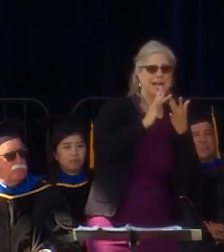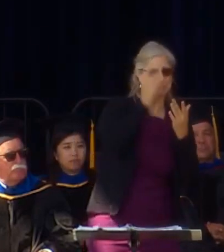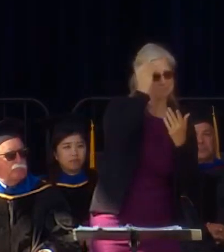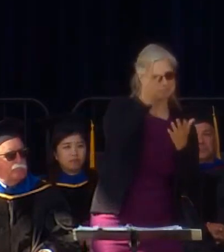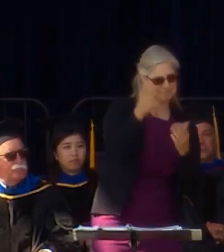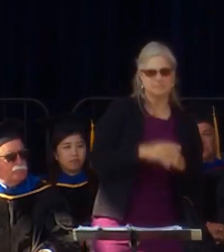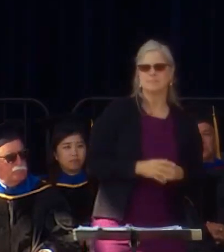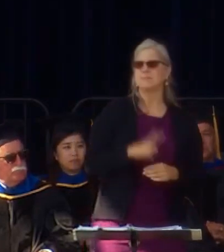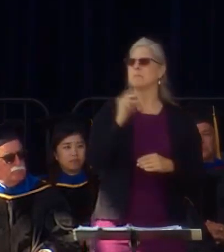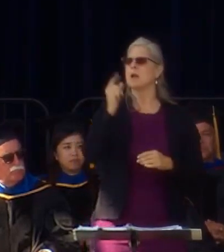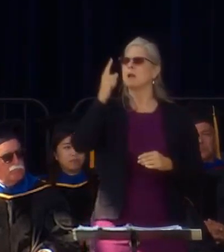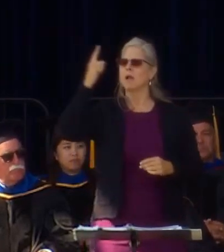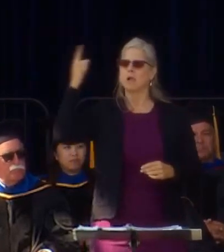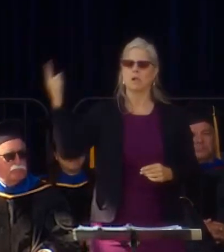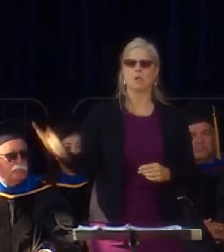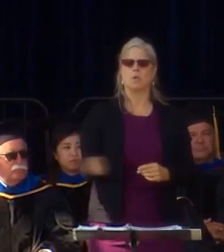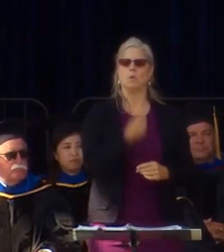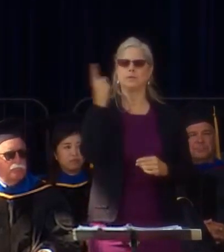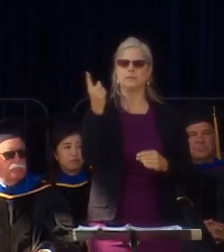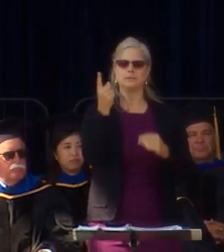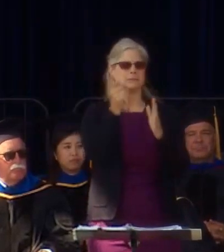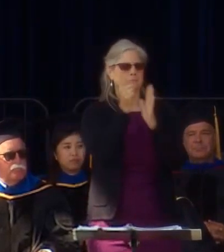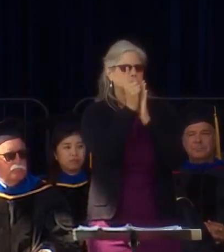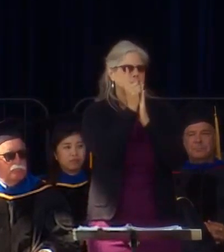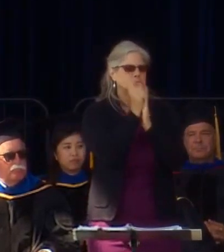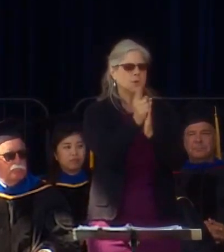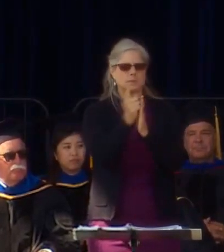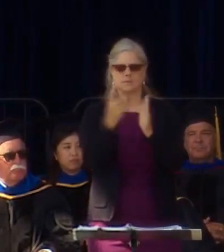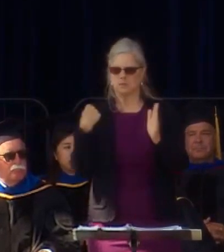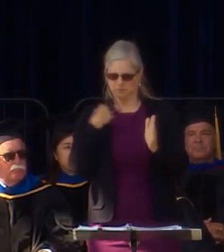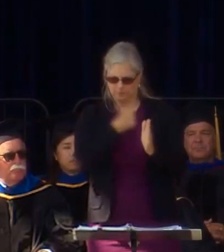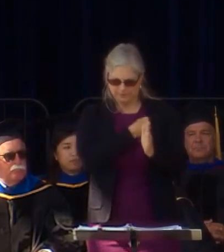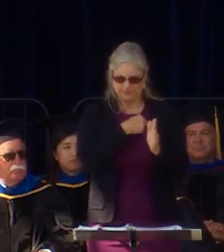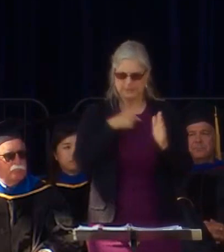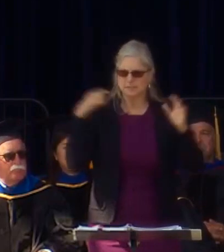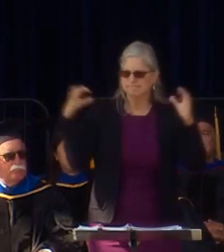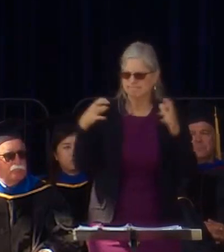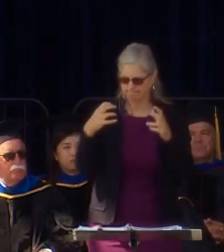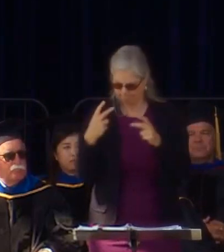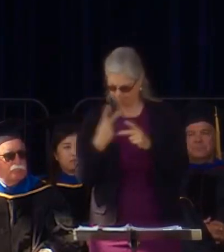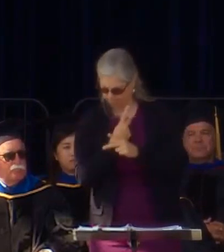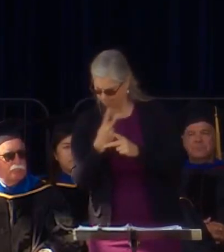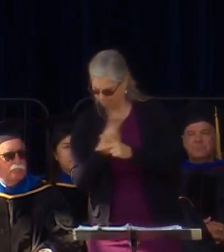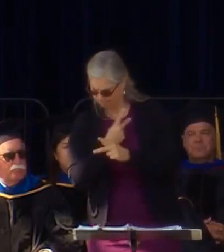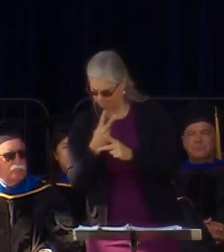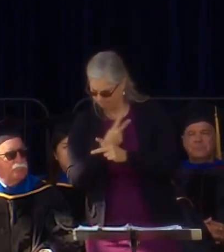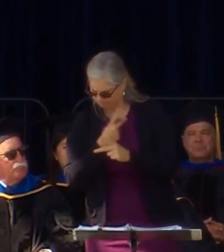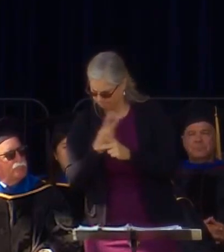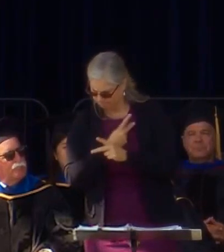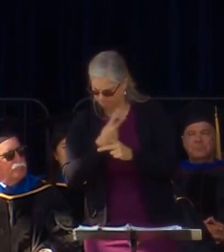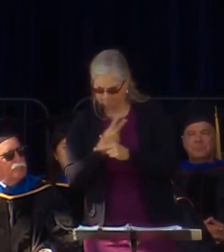remind you that there have always been moments where we need to figure out